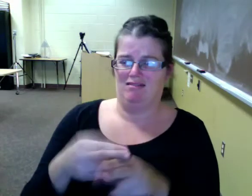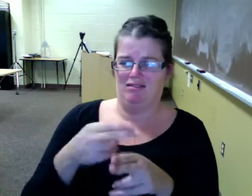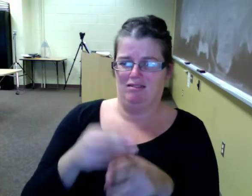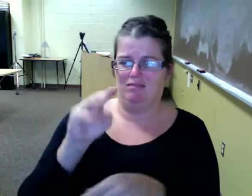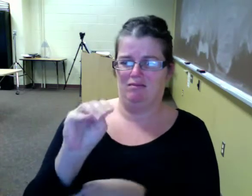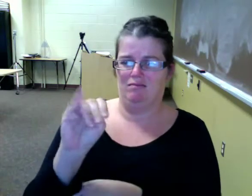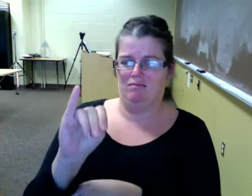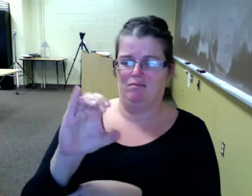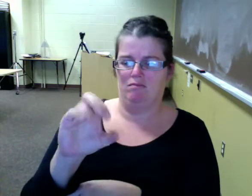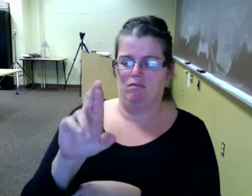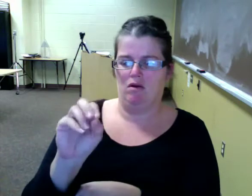work.